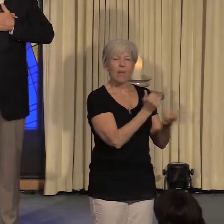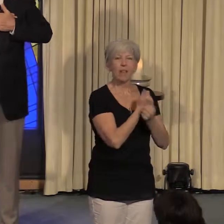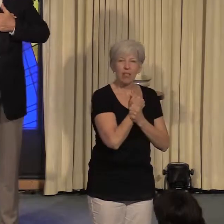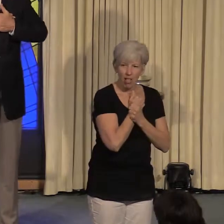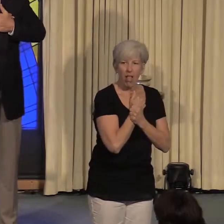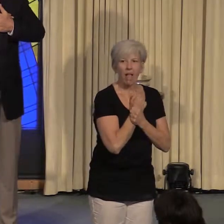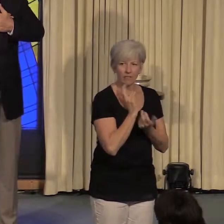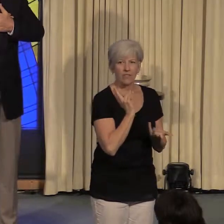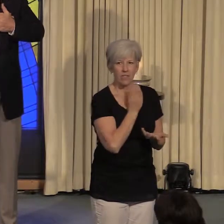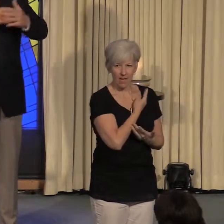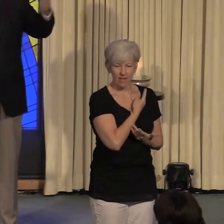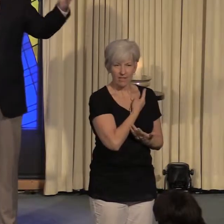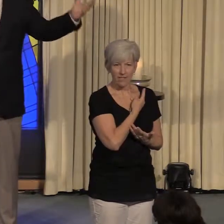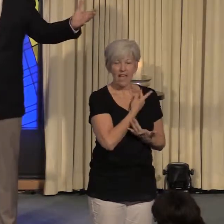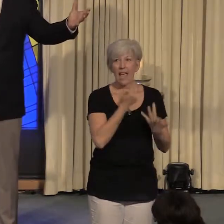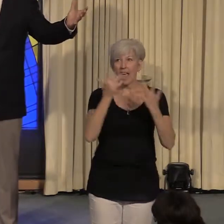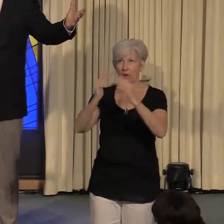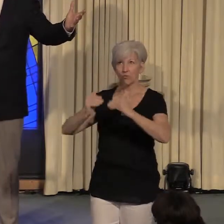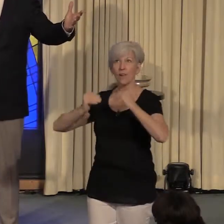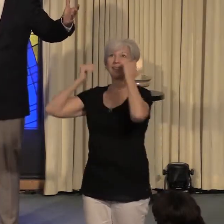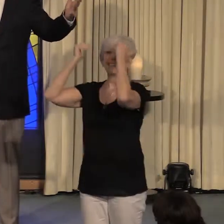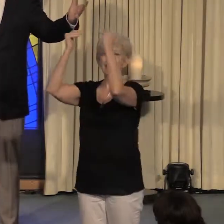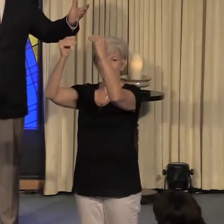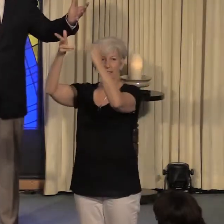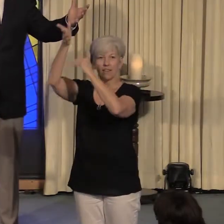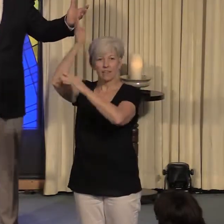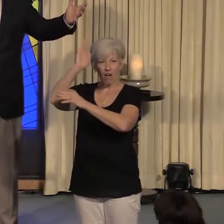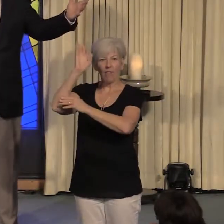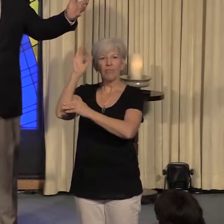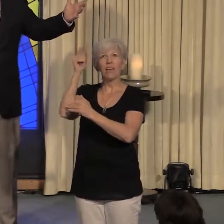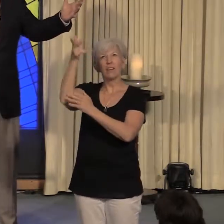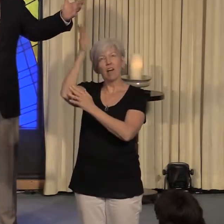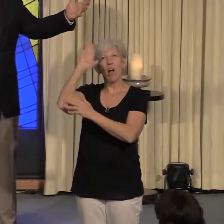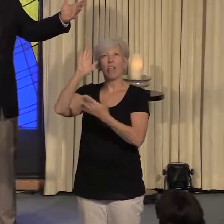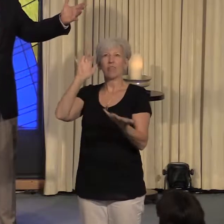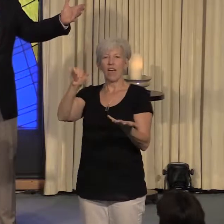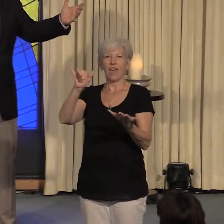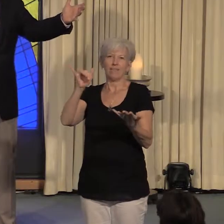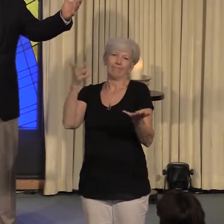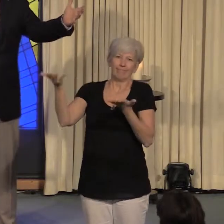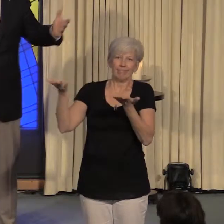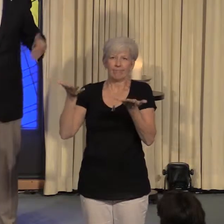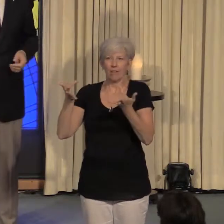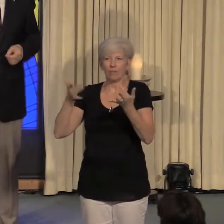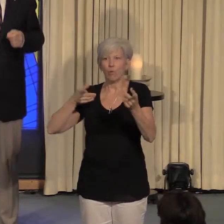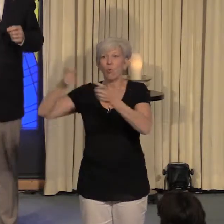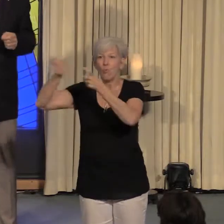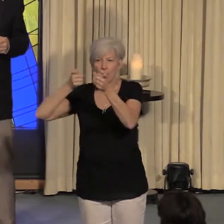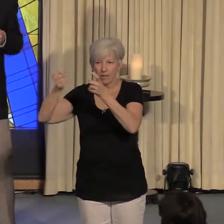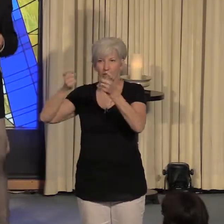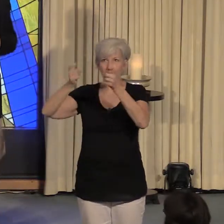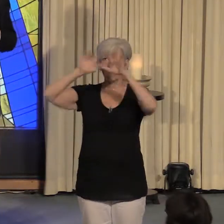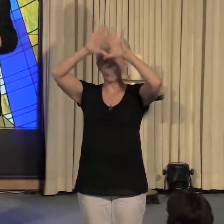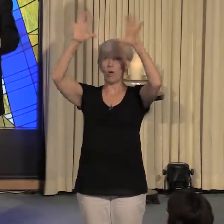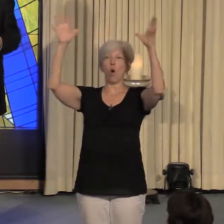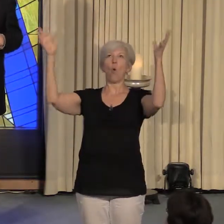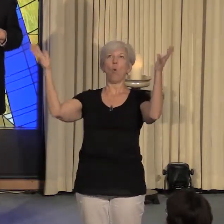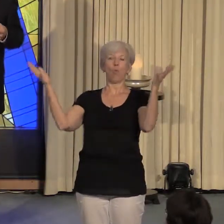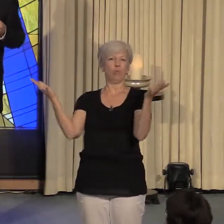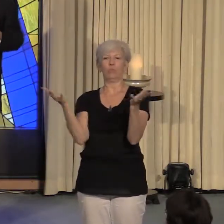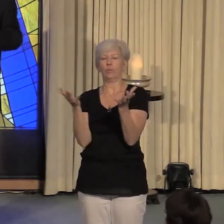feel when we need it. Transcendent God being the God that kind of runs the universe. And when I talk about God